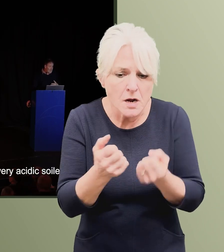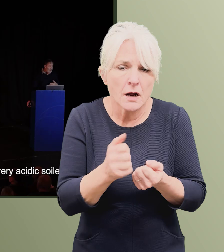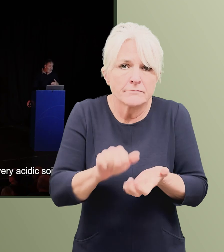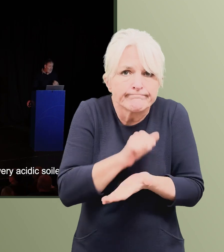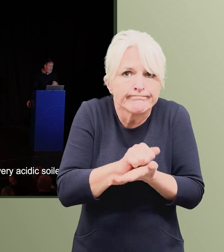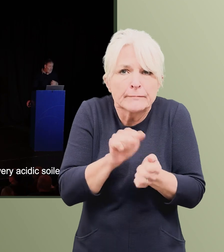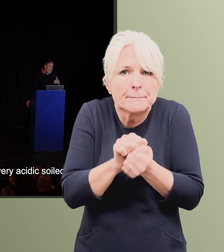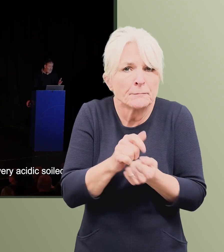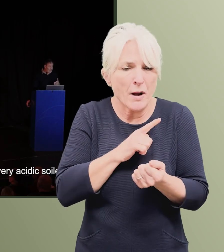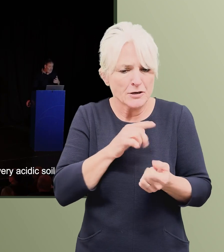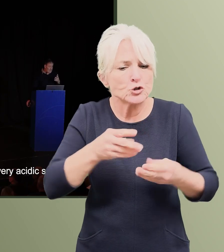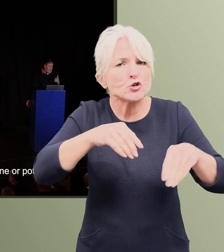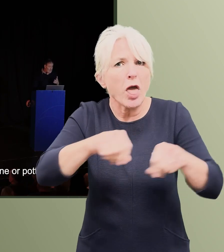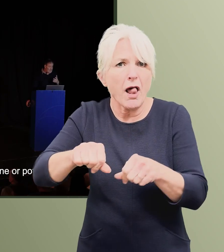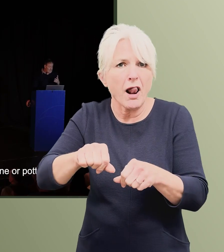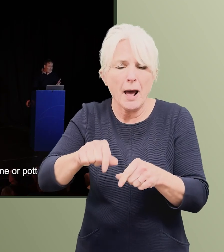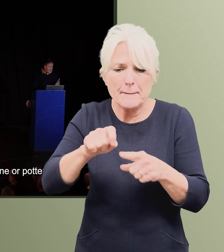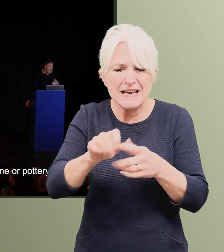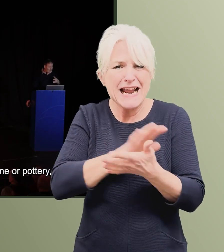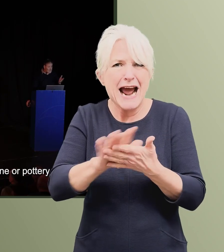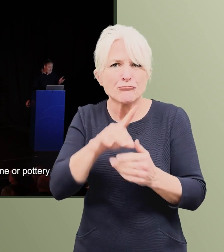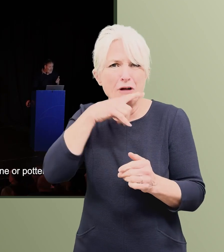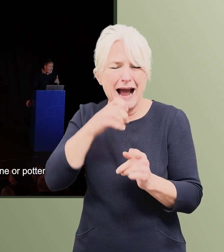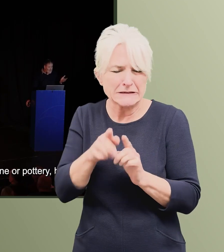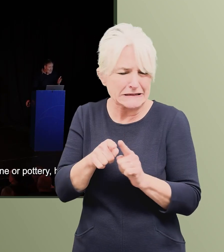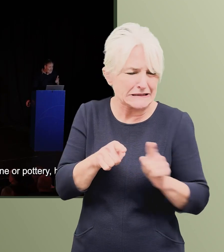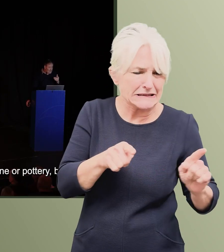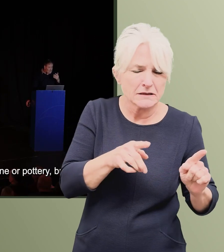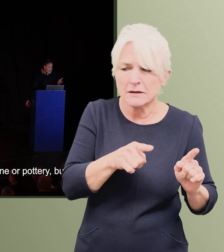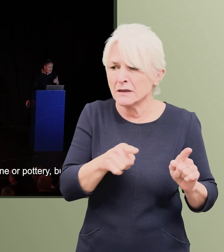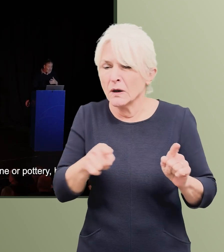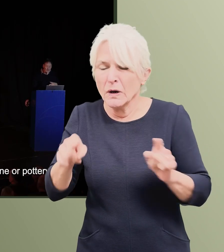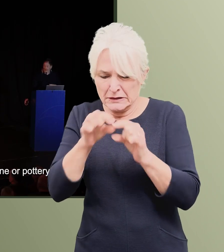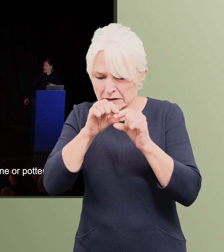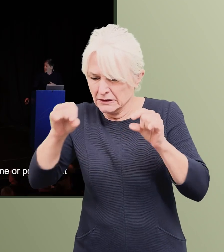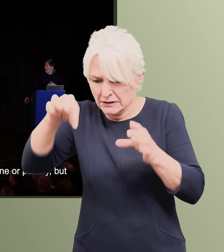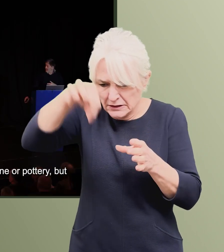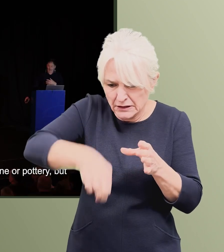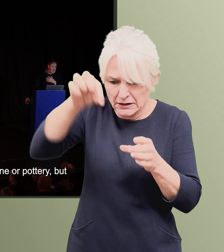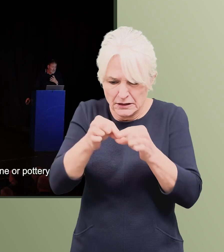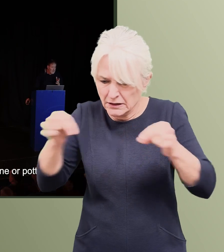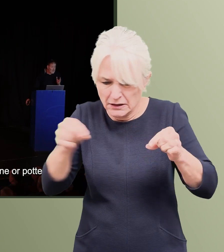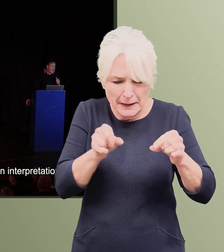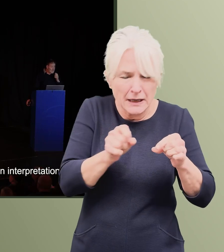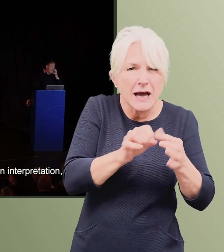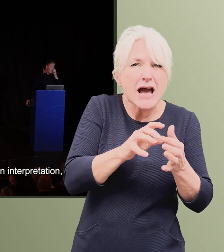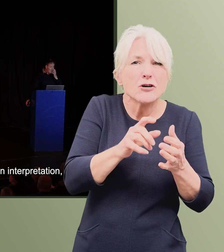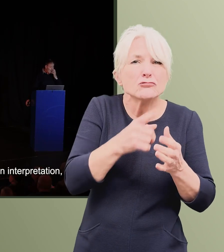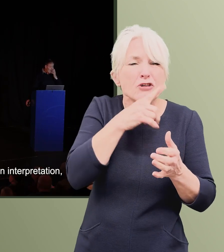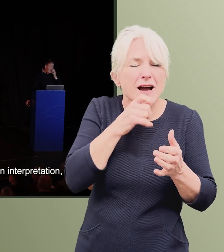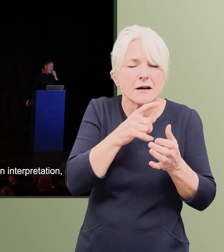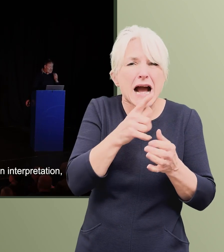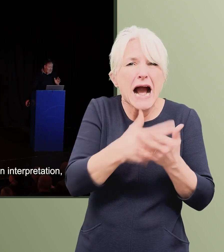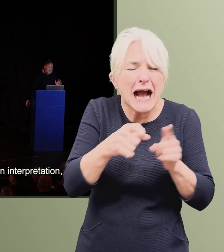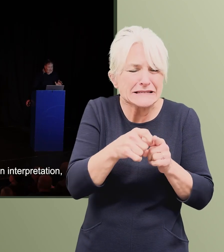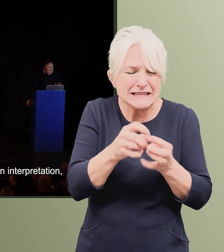area, where the pH values are so miserable that it'll just eat away anything like bone or pottery. But this stuff was really in good condition.